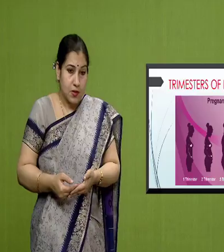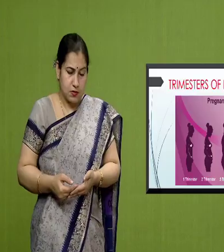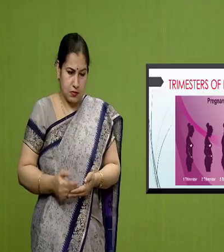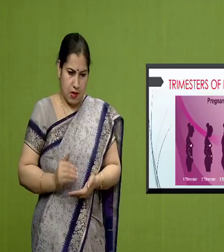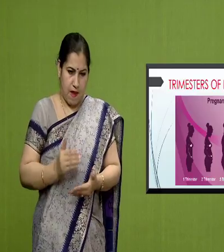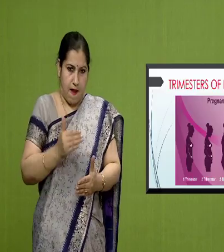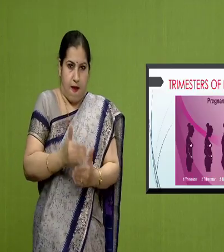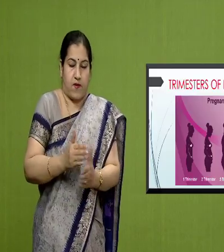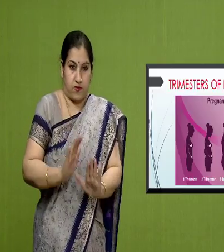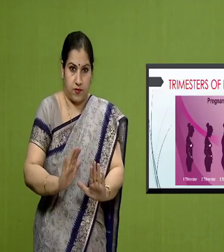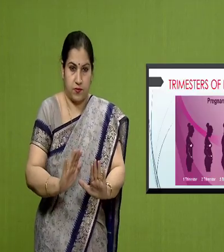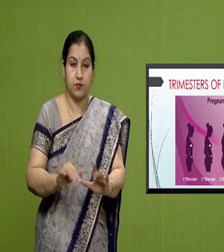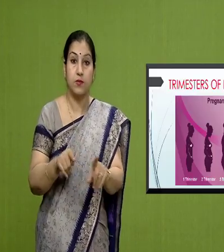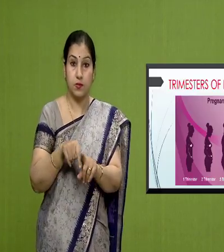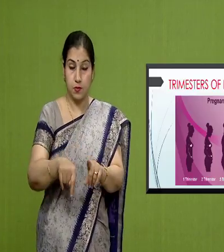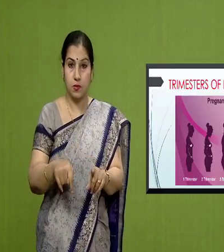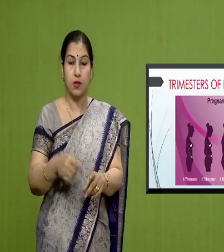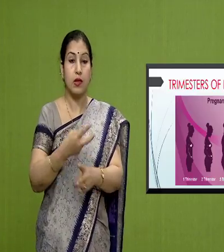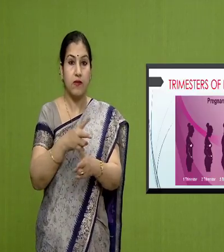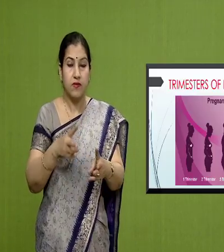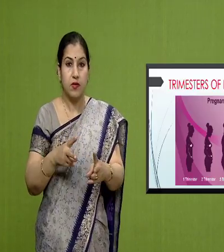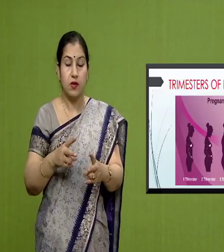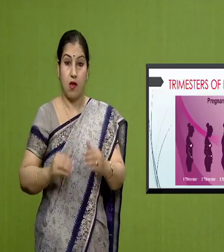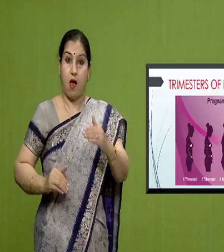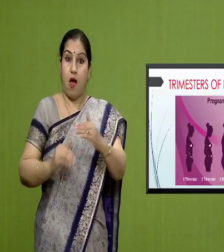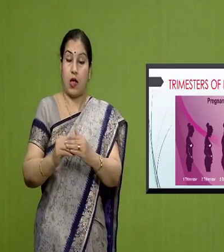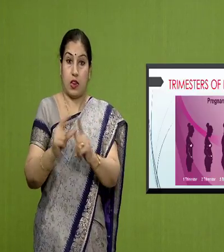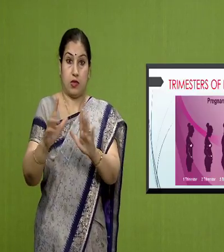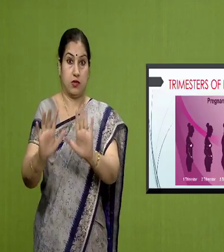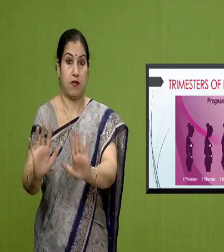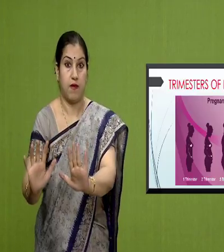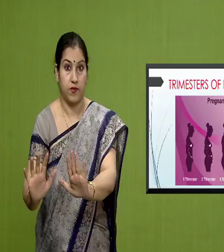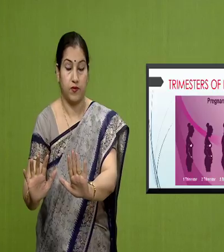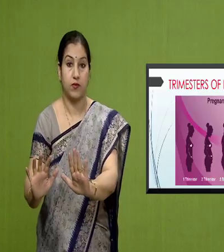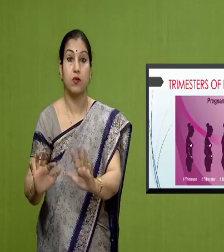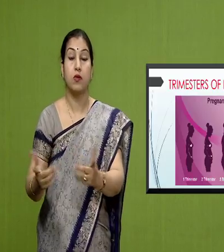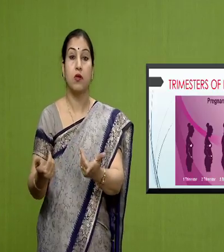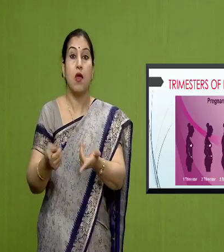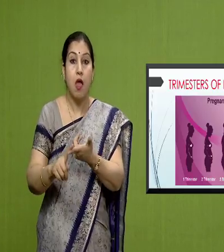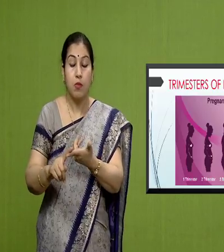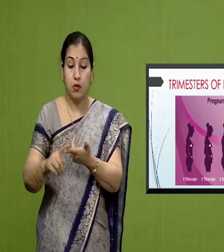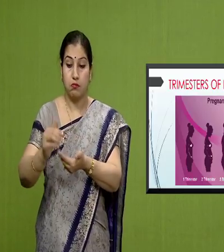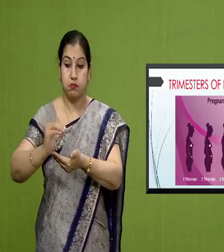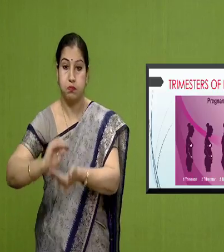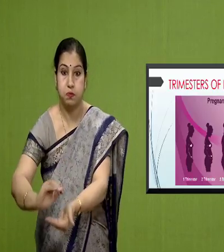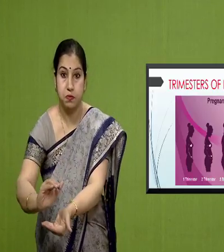underdeveloped. There is very high risk of premature birth